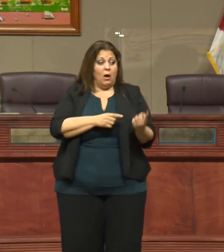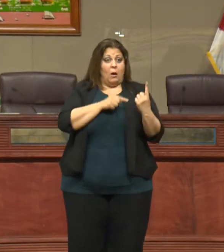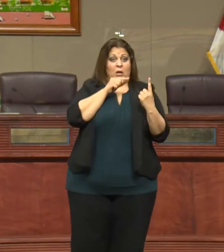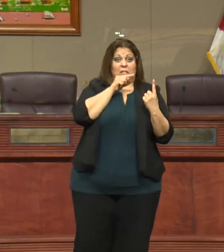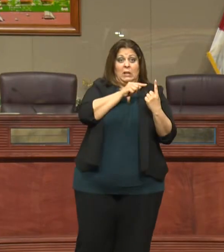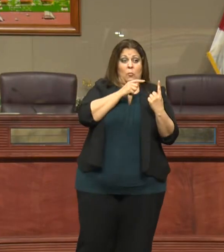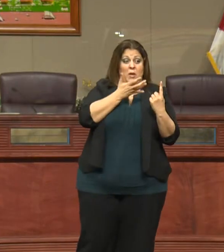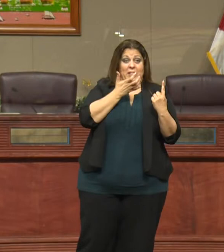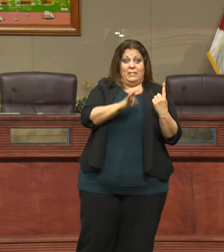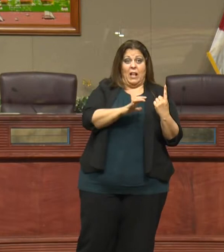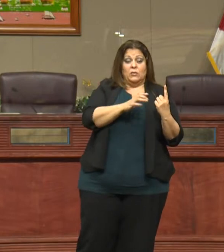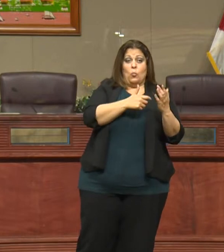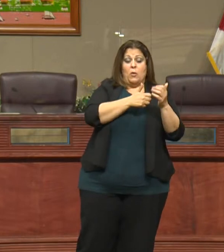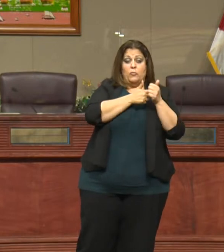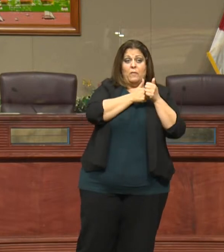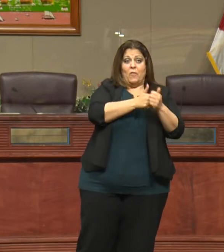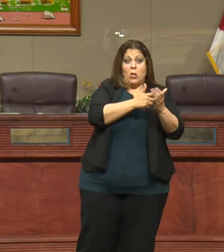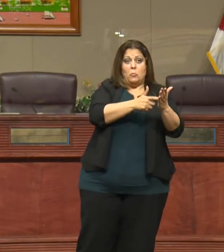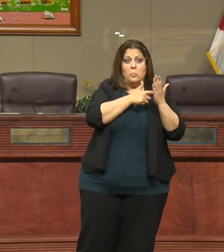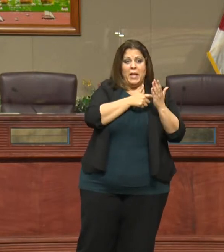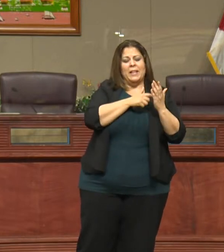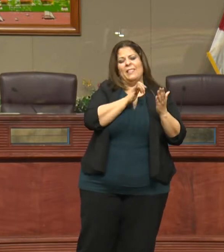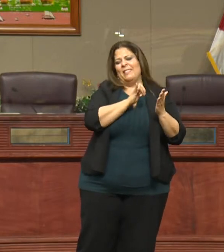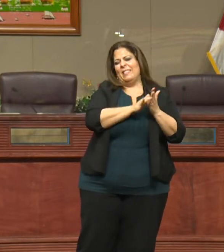want to follow the mandates that are in place.